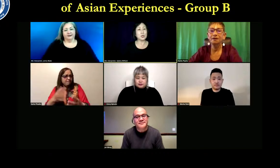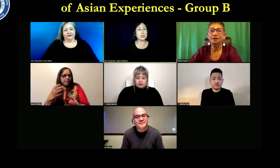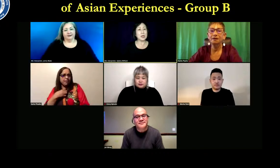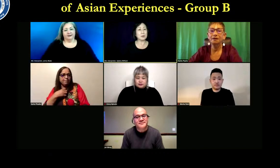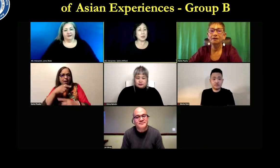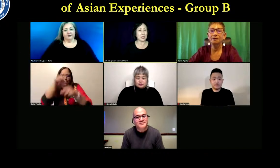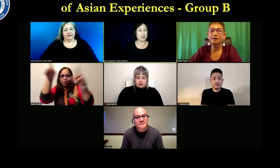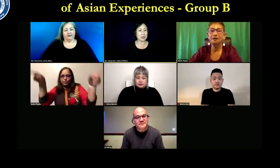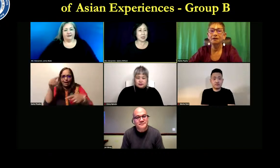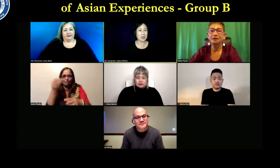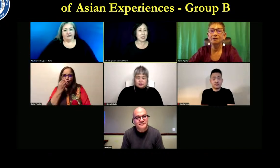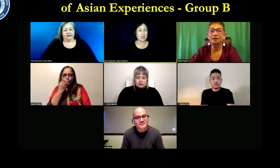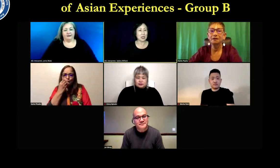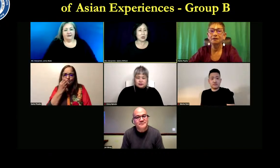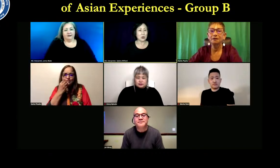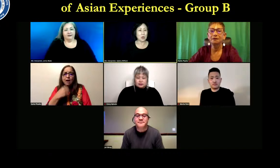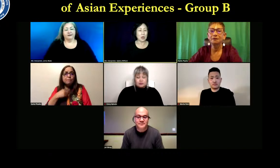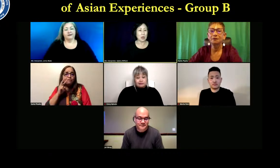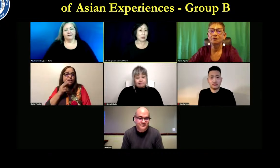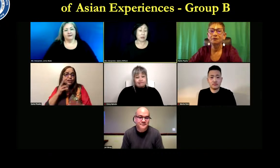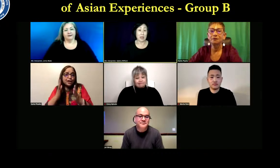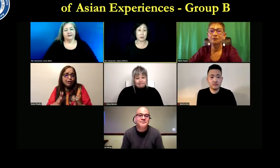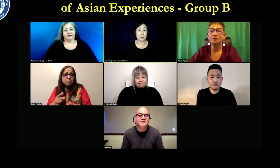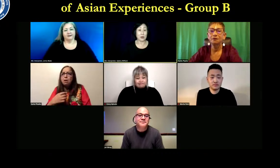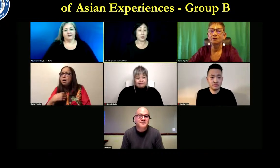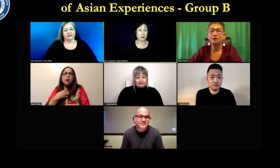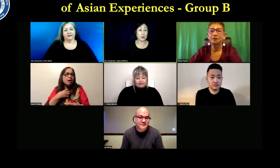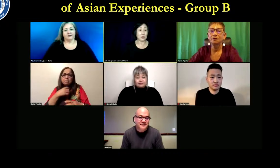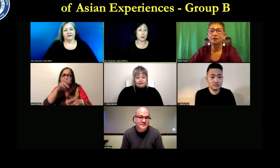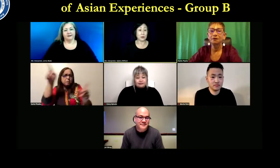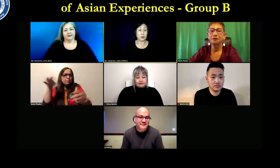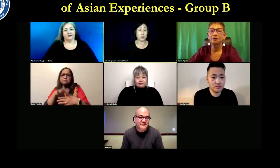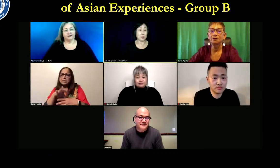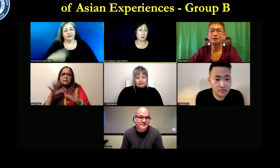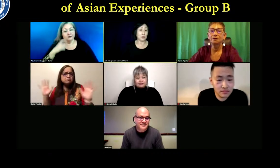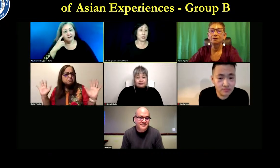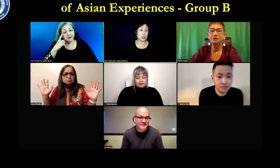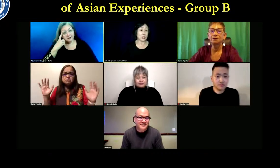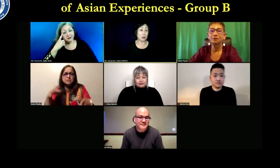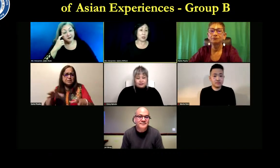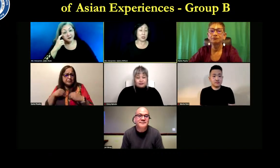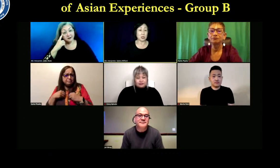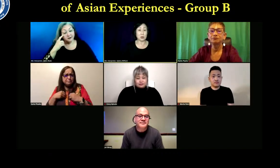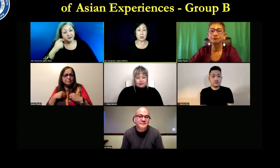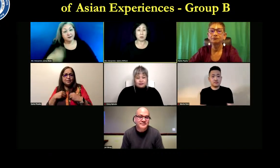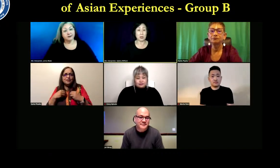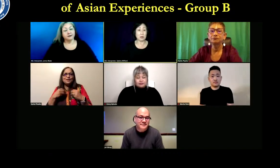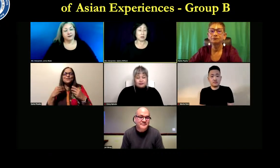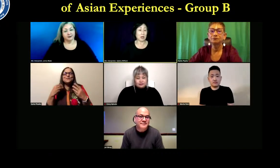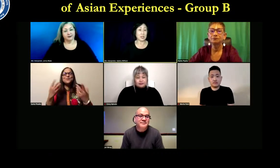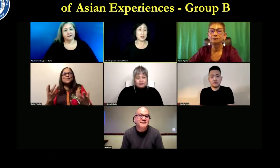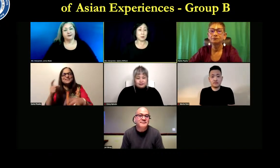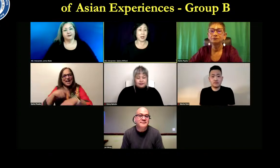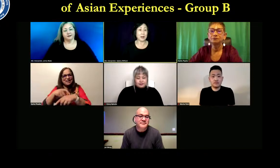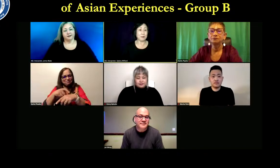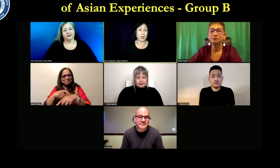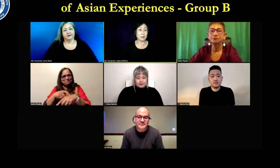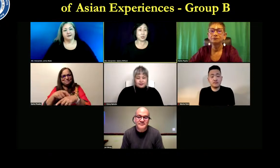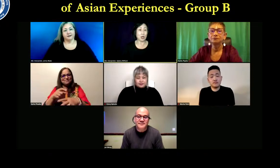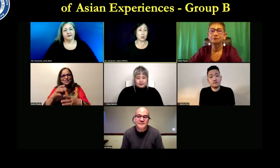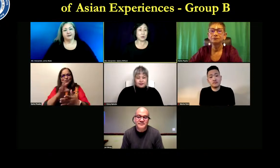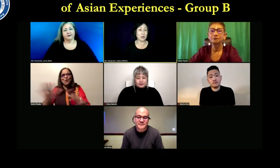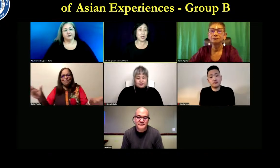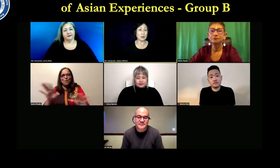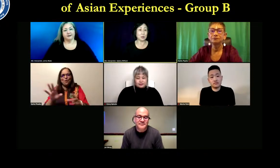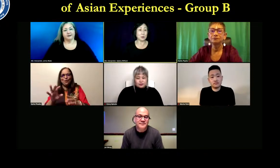for people to accept us. You know, people have other food. People are vegetarians. They don't eat meat. I accept that.